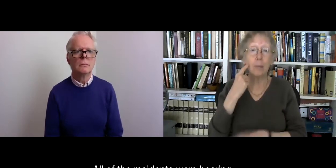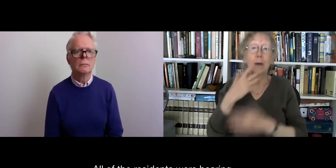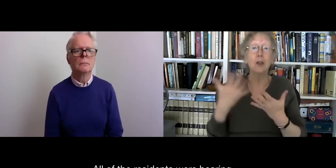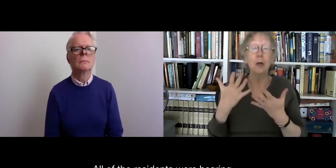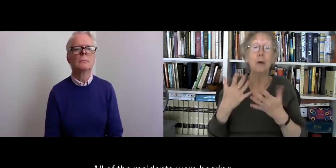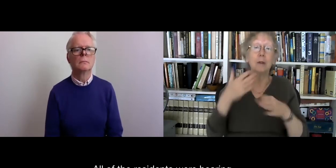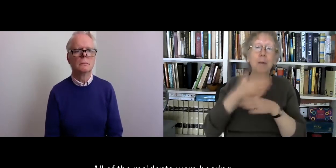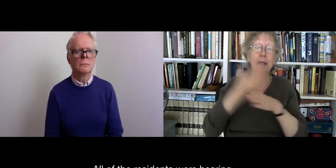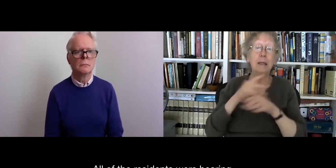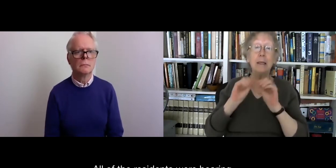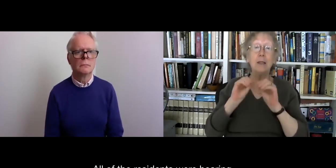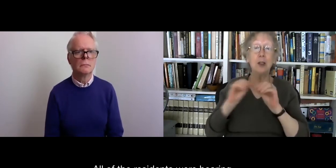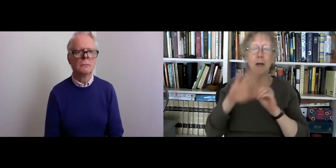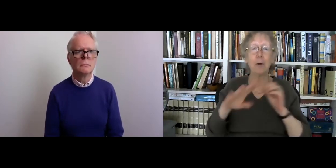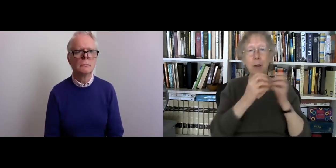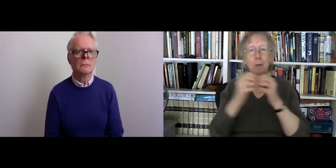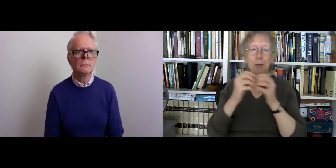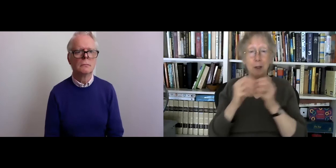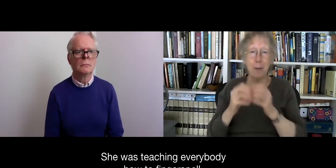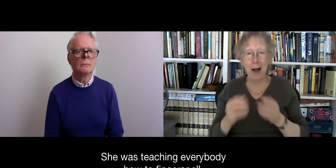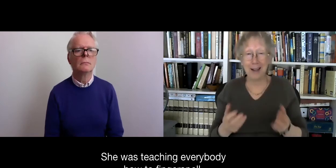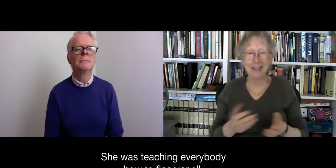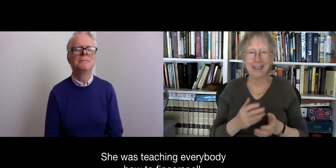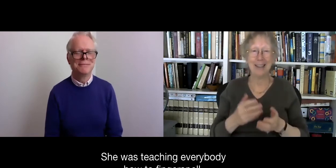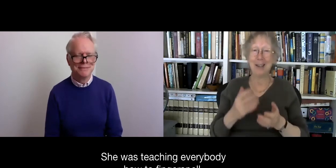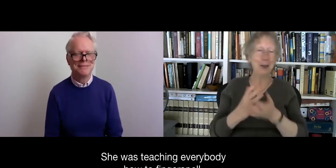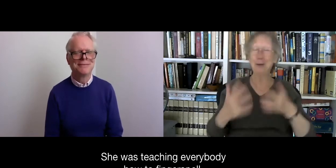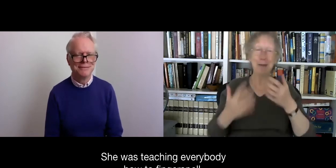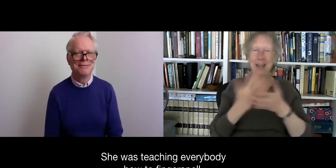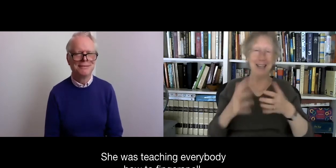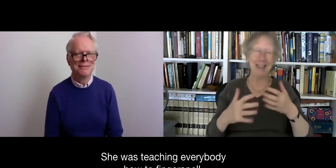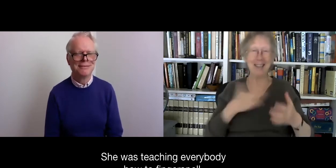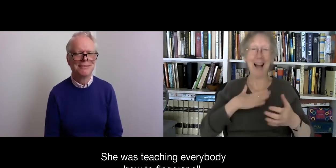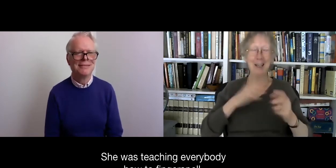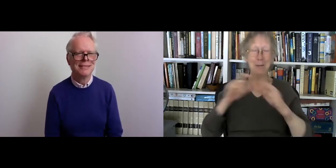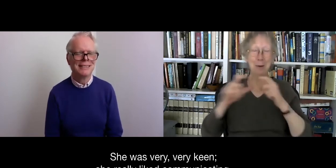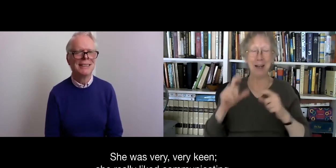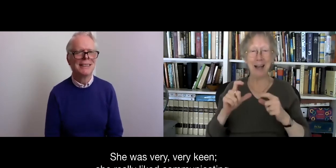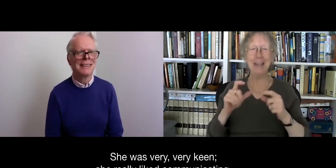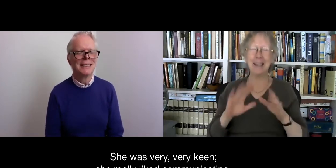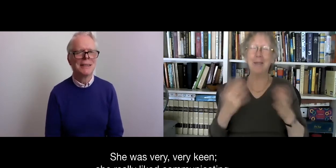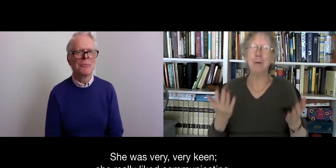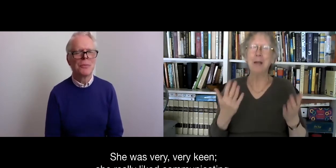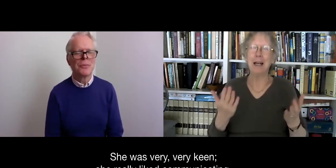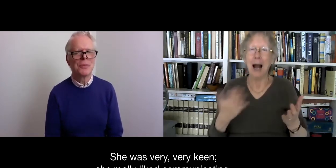All of the residents were hearing, and she was teaching everybody how to fingerspell. She was very, very keen, and she really